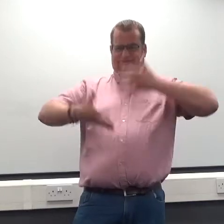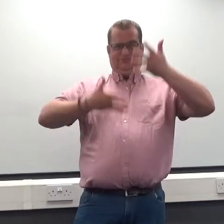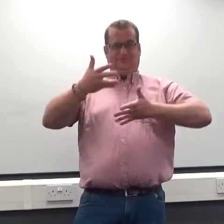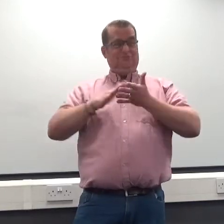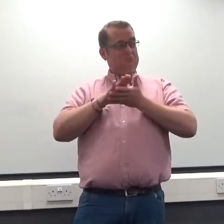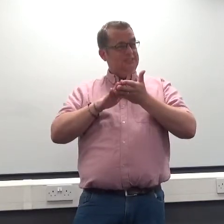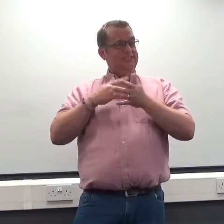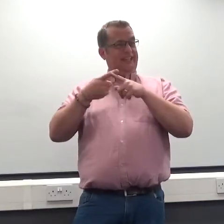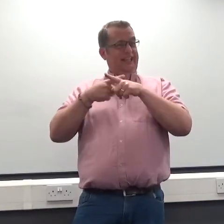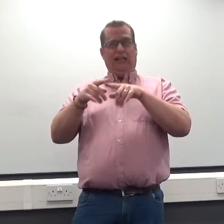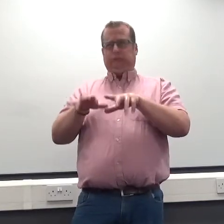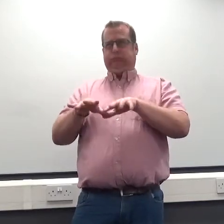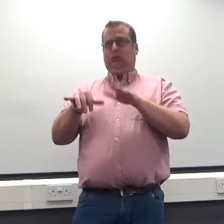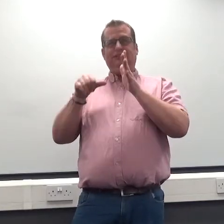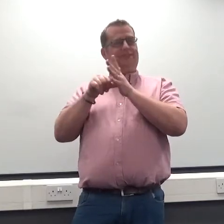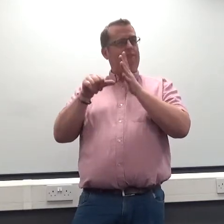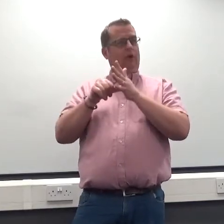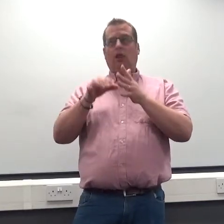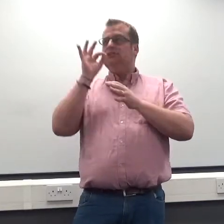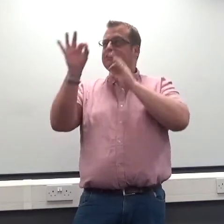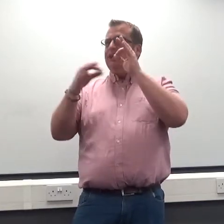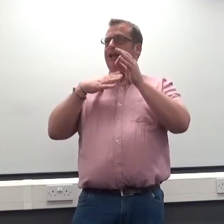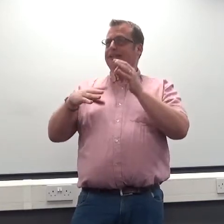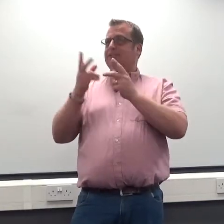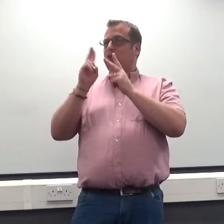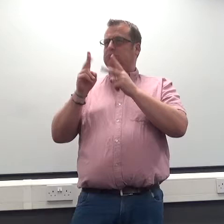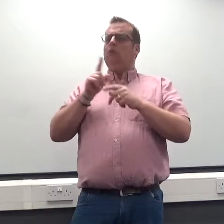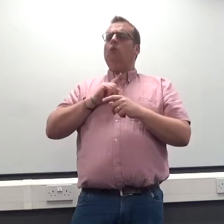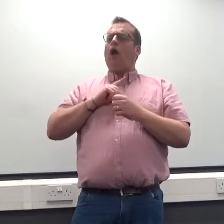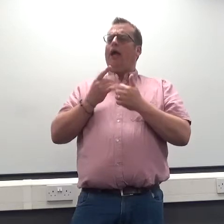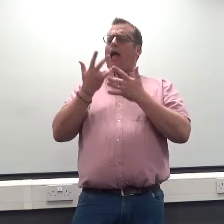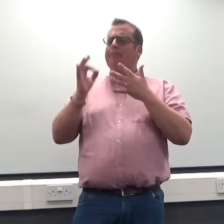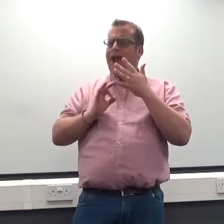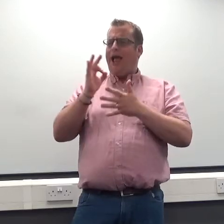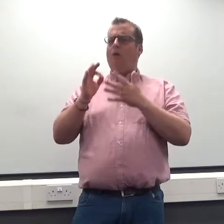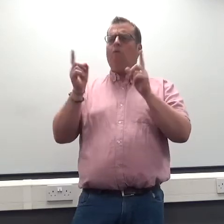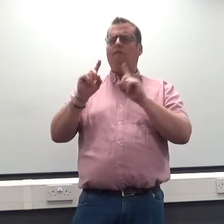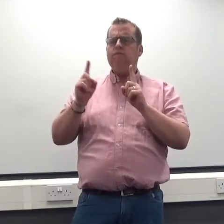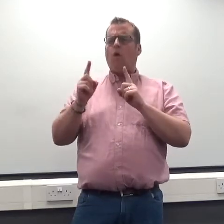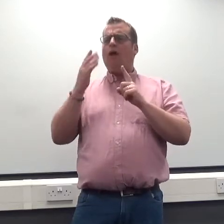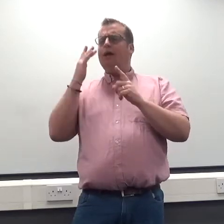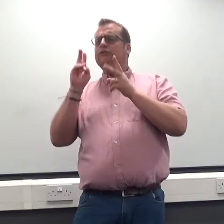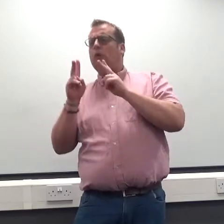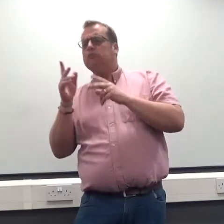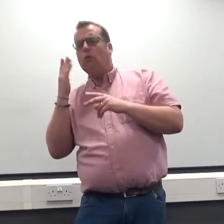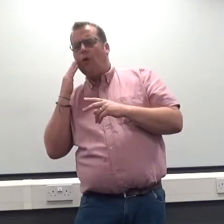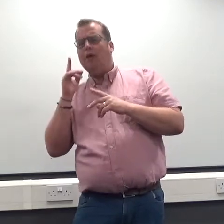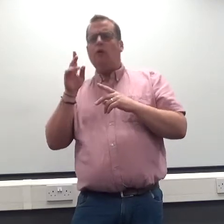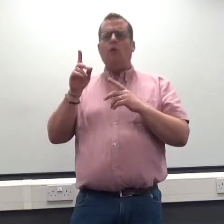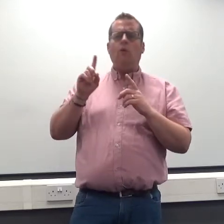which meant that before somebody would have to come and give me an assessment. But then now on Access to Work, I just need to show how